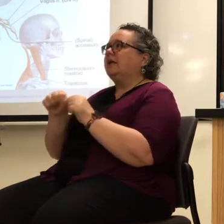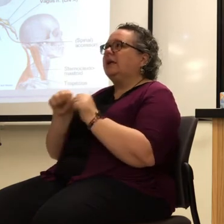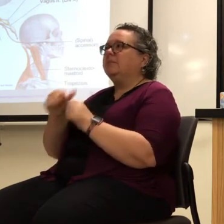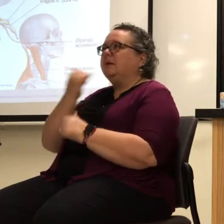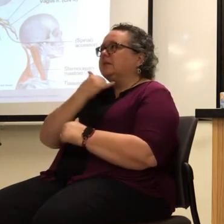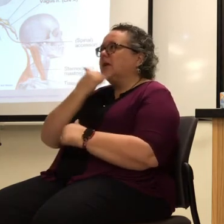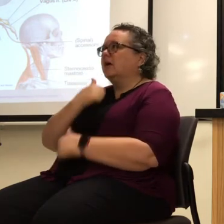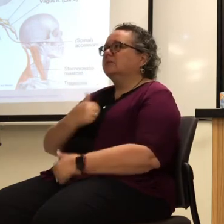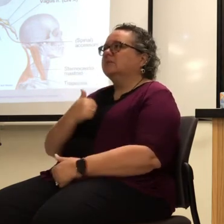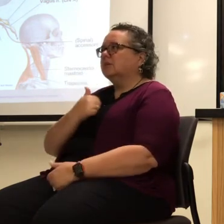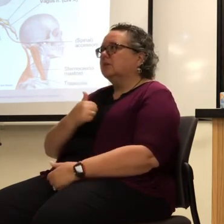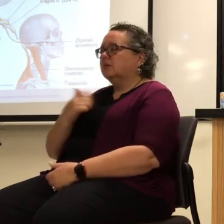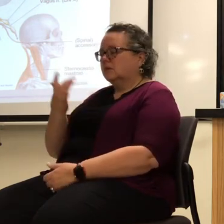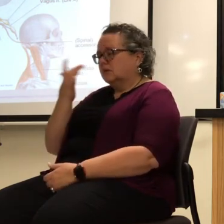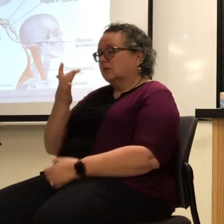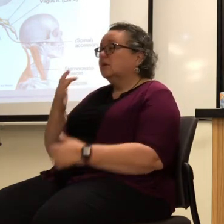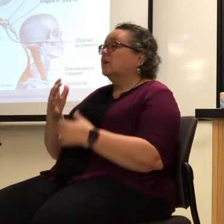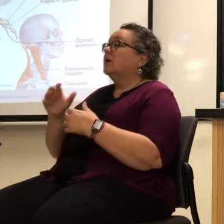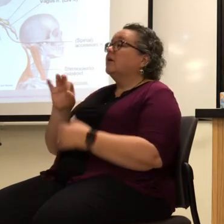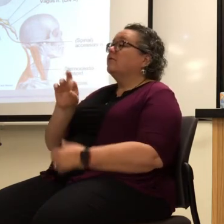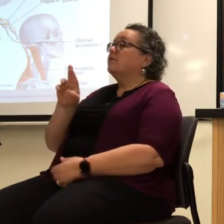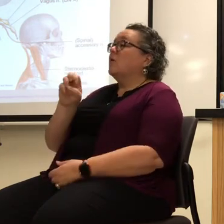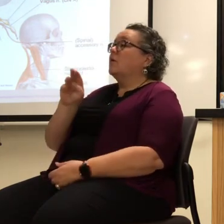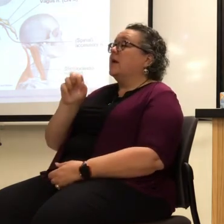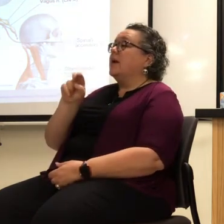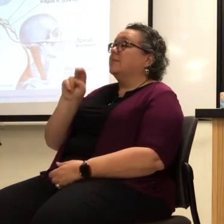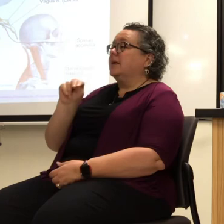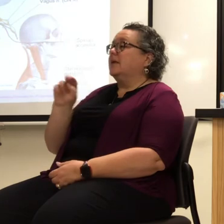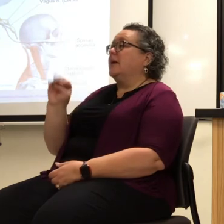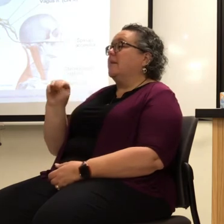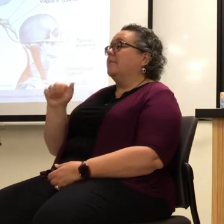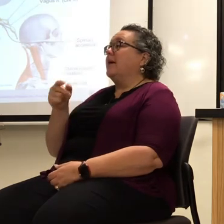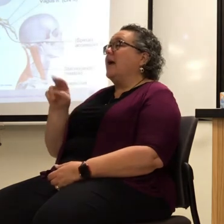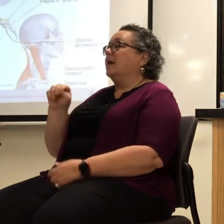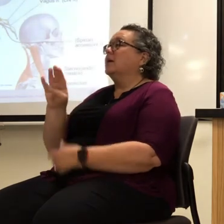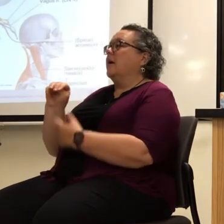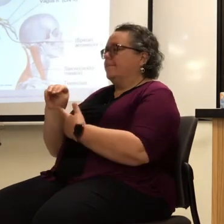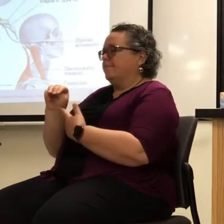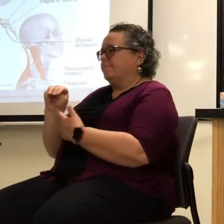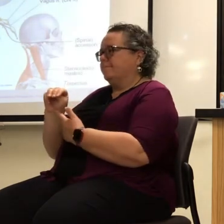Apologize. This is foramen magnum.